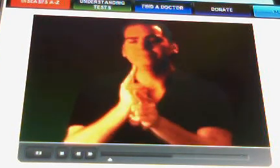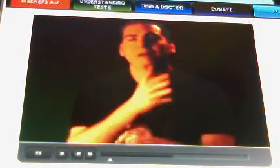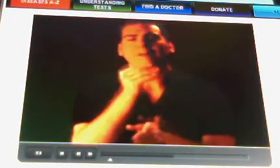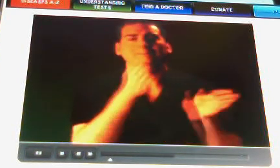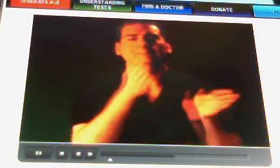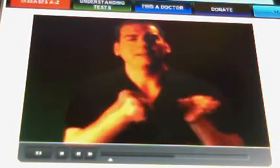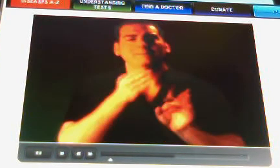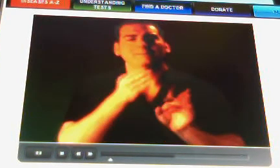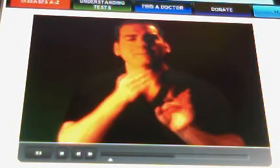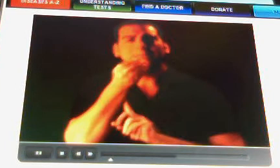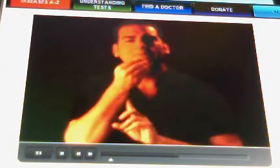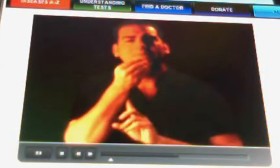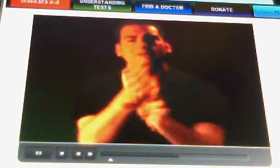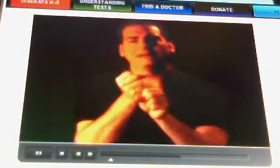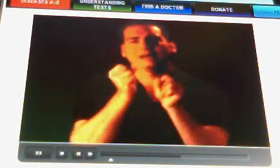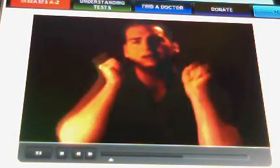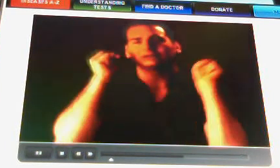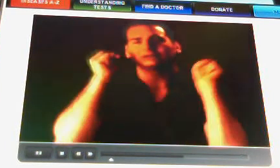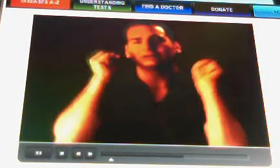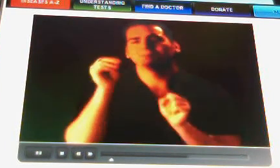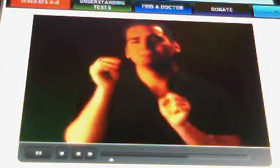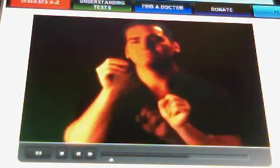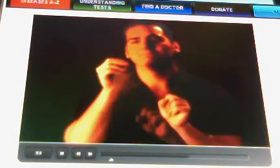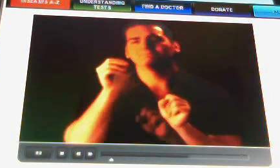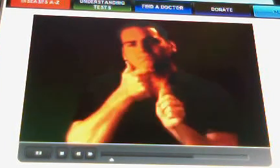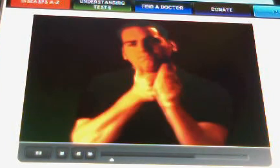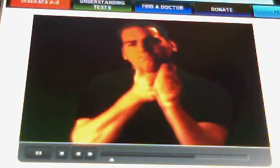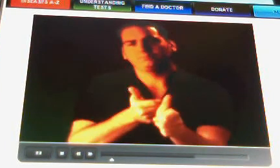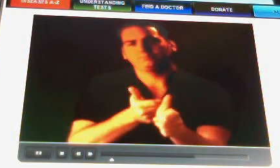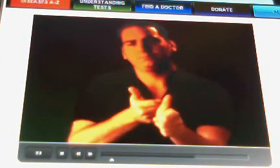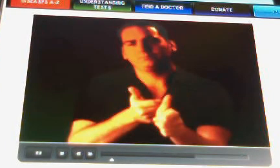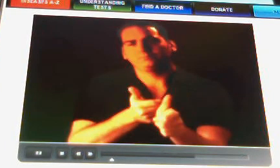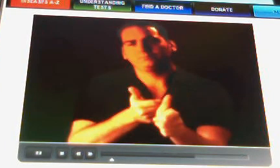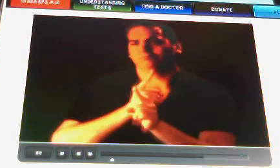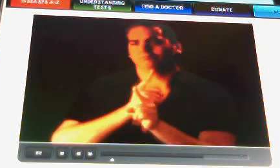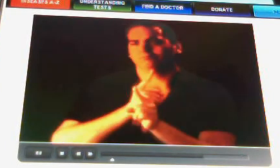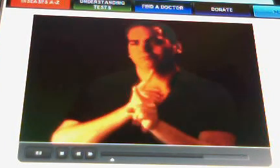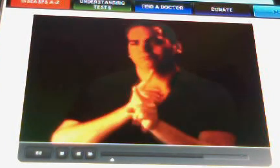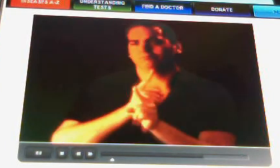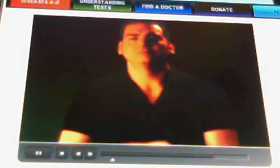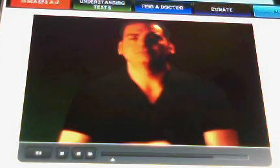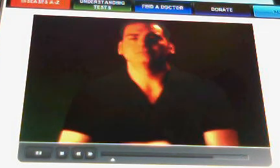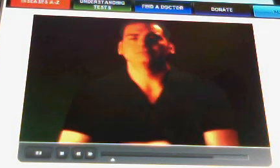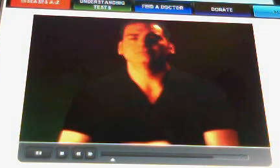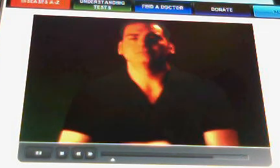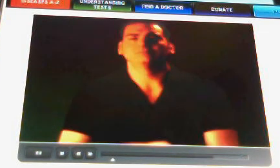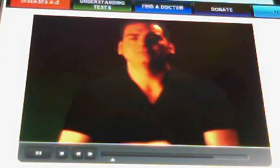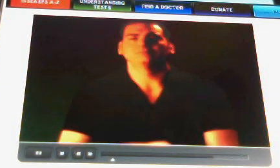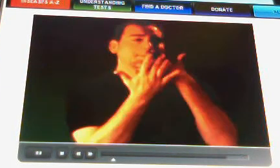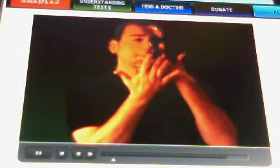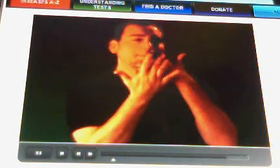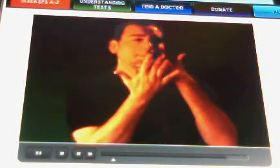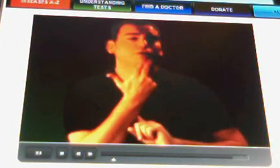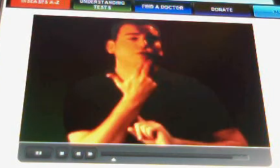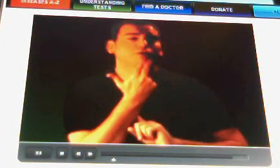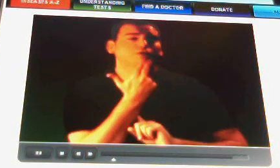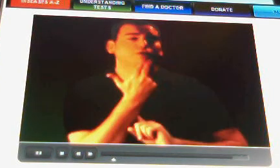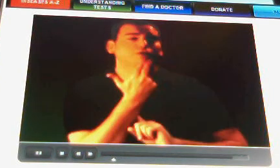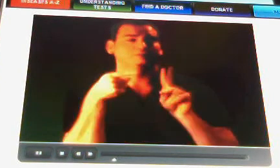range. This is done by measuring the blood frequently. Take medications on time.